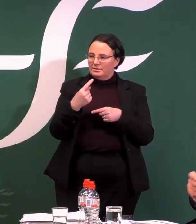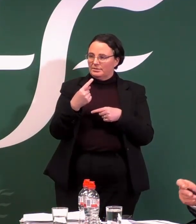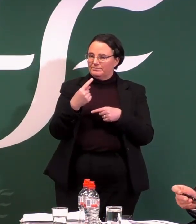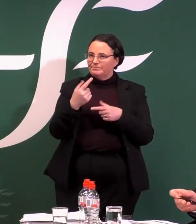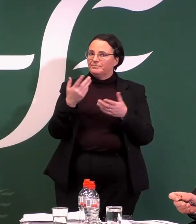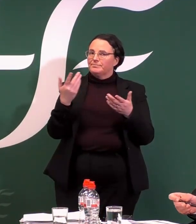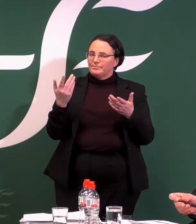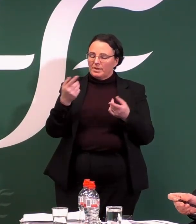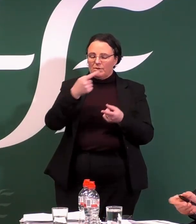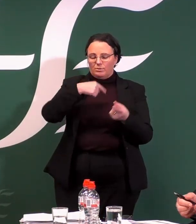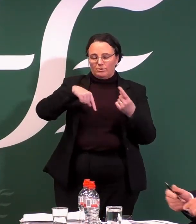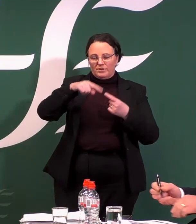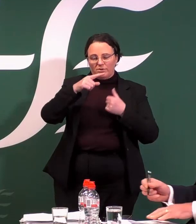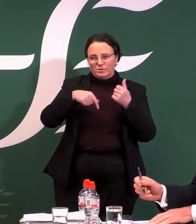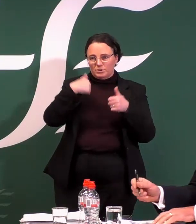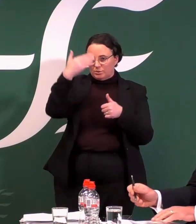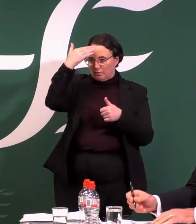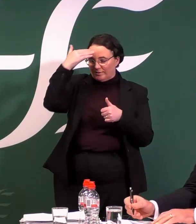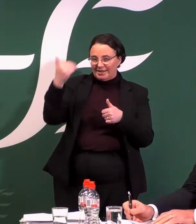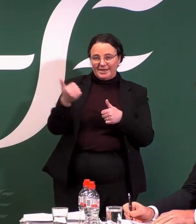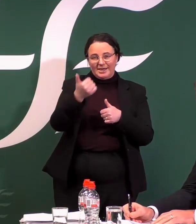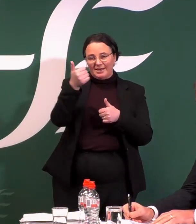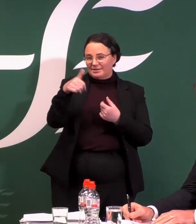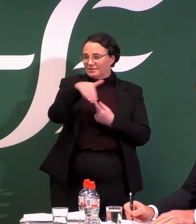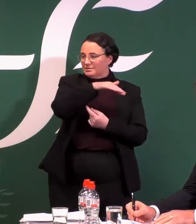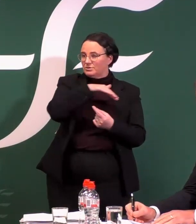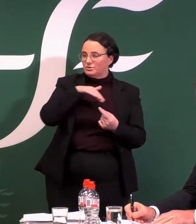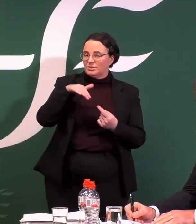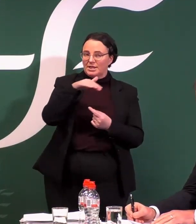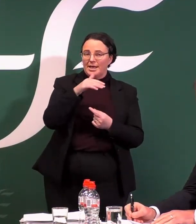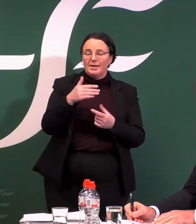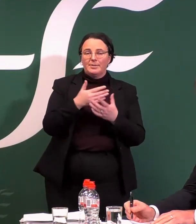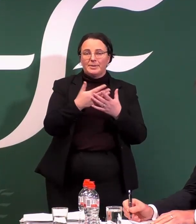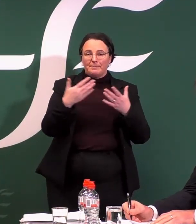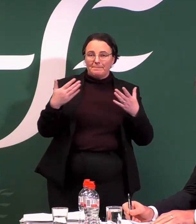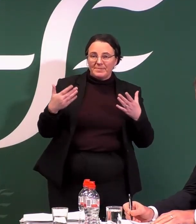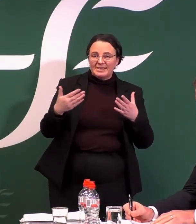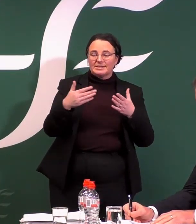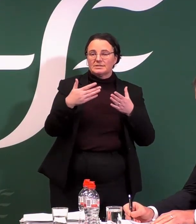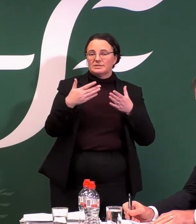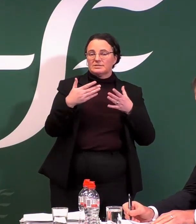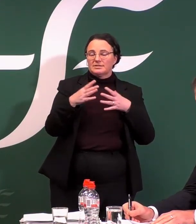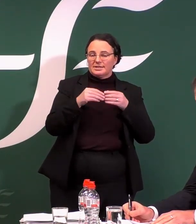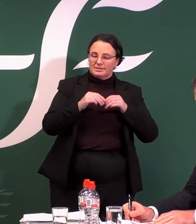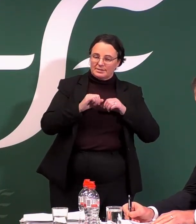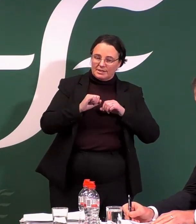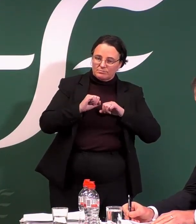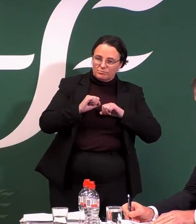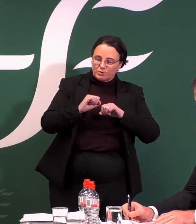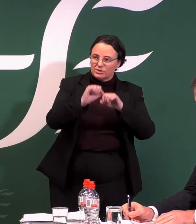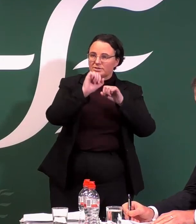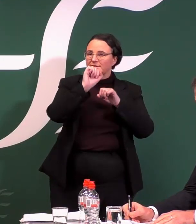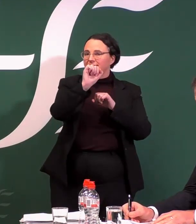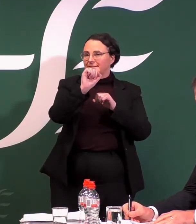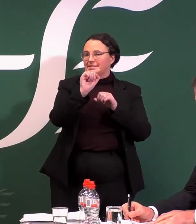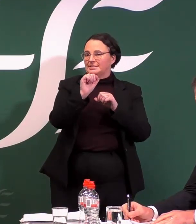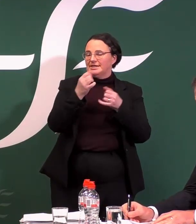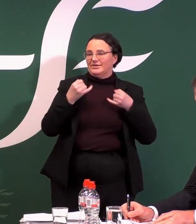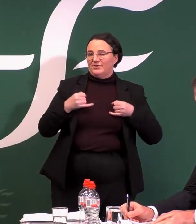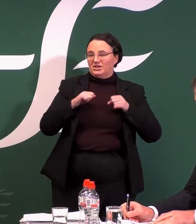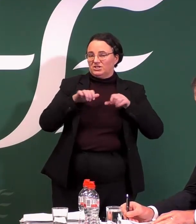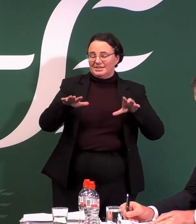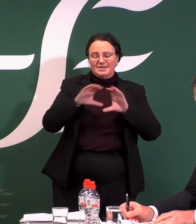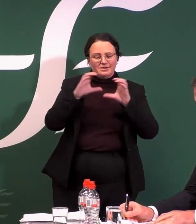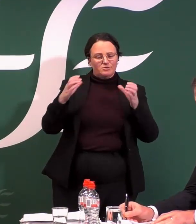we've always known, as with any setting, the single biggest driver of infection is community